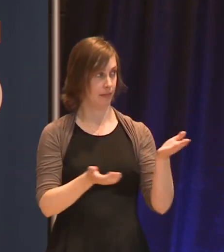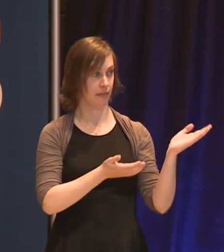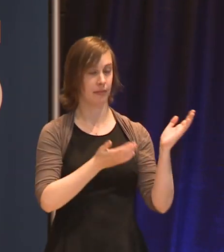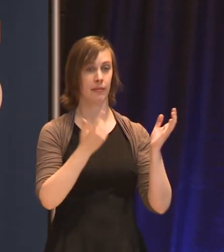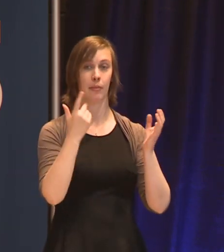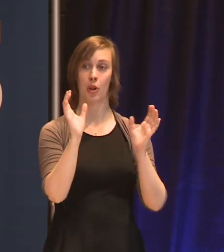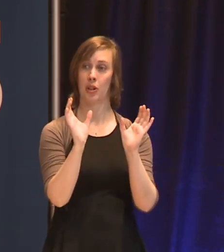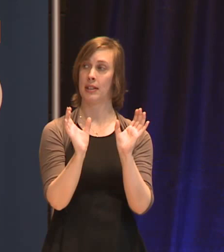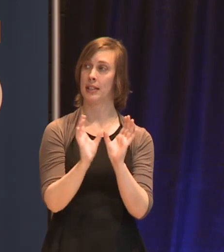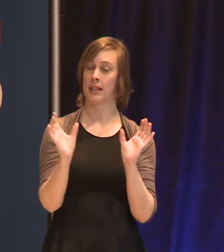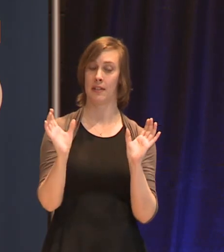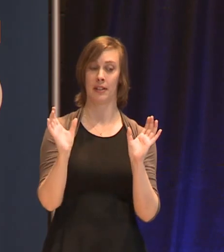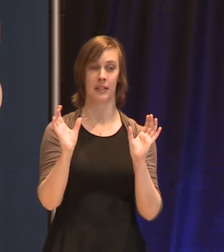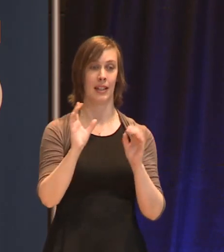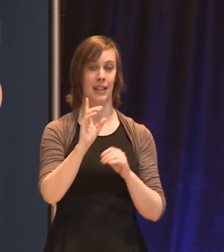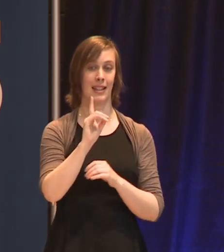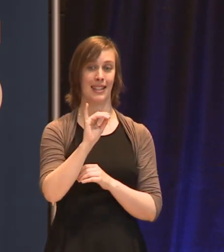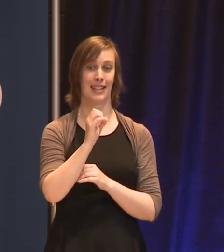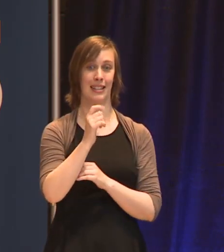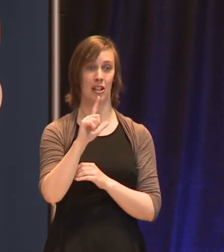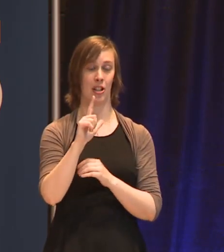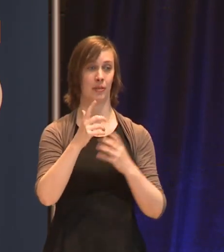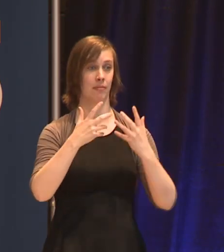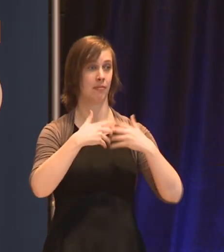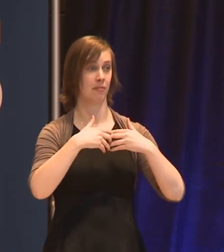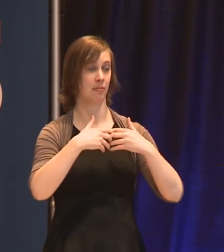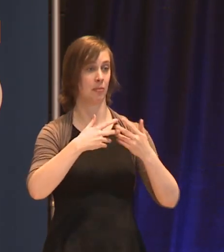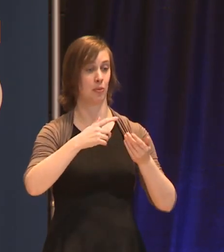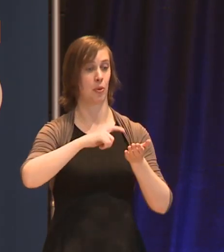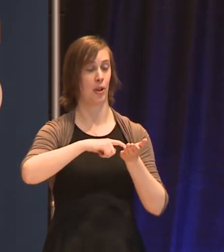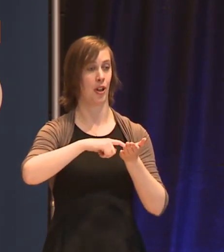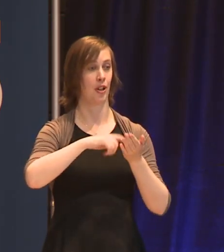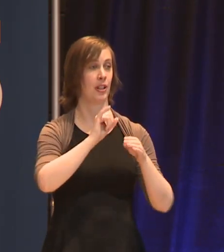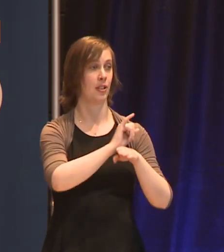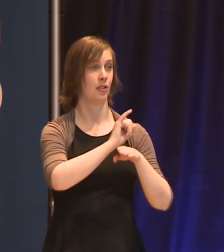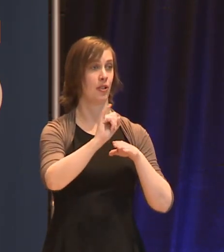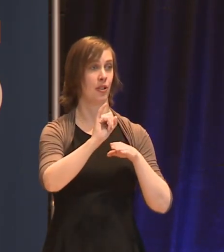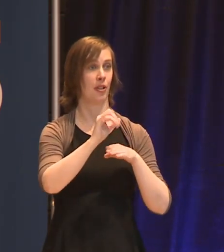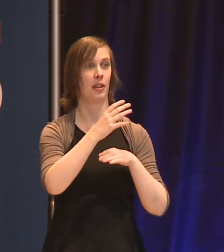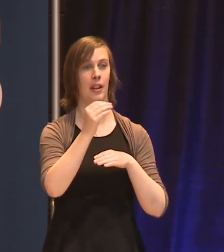certificate in diesel repair, industrial, and marine.